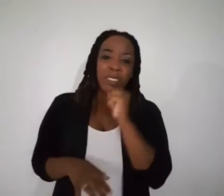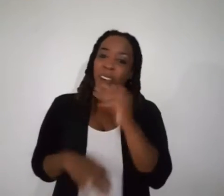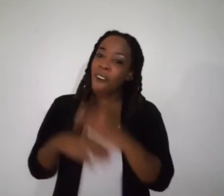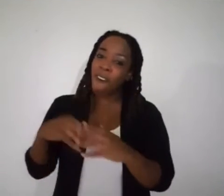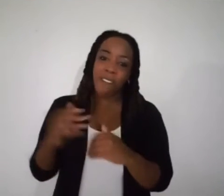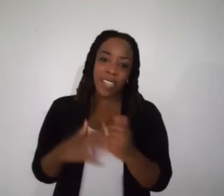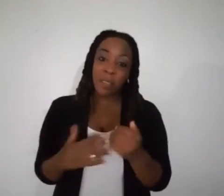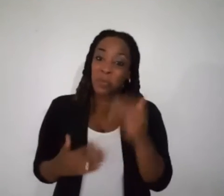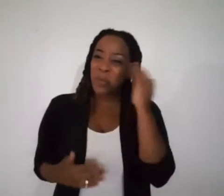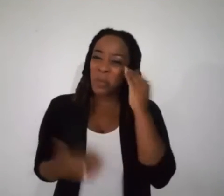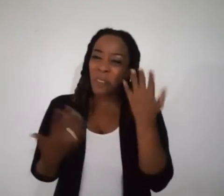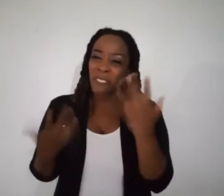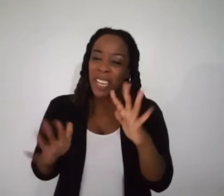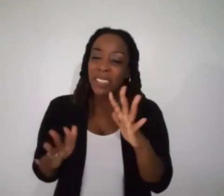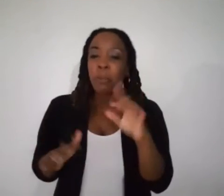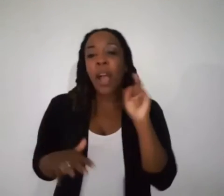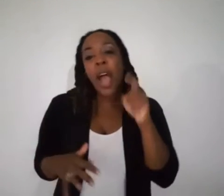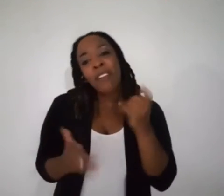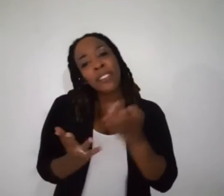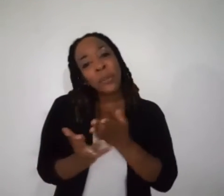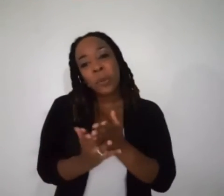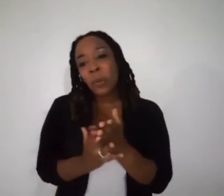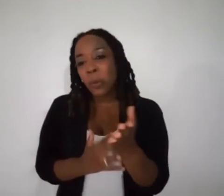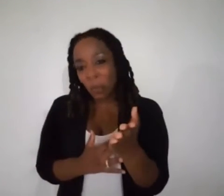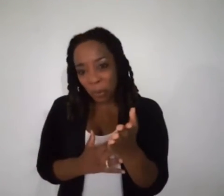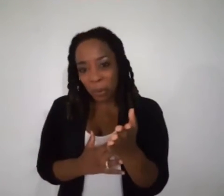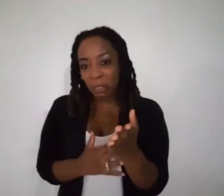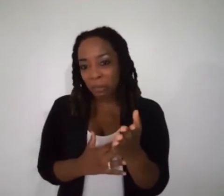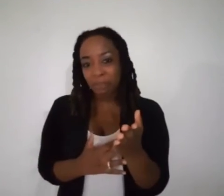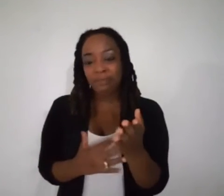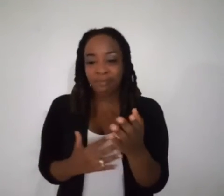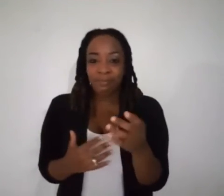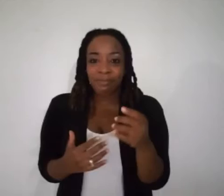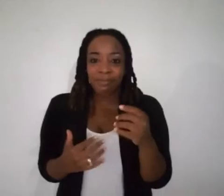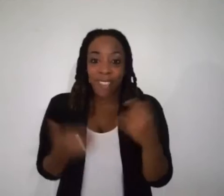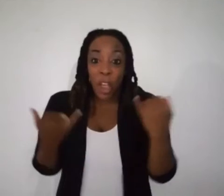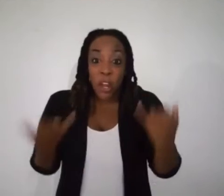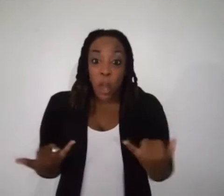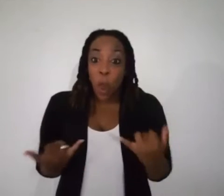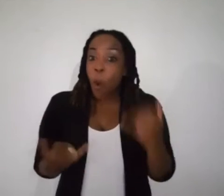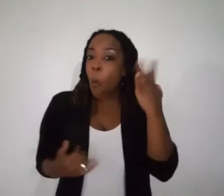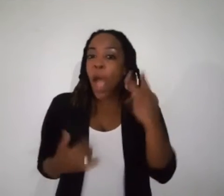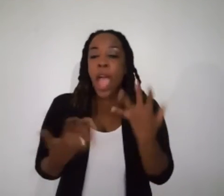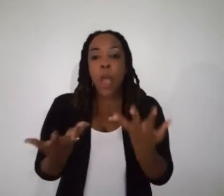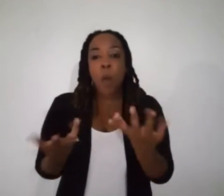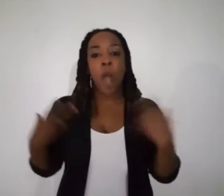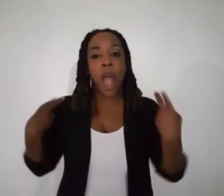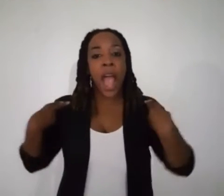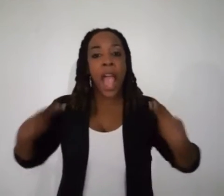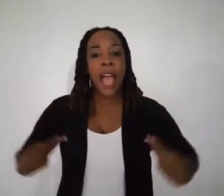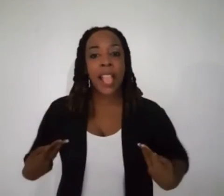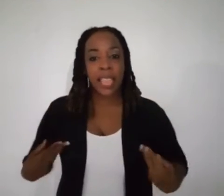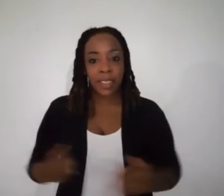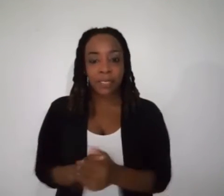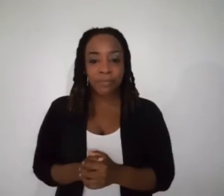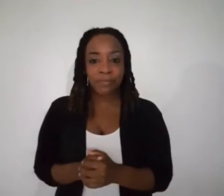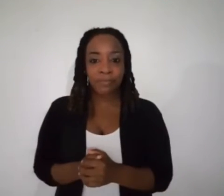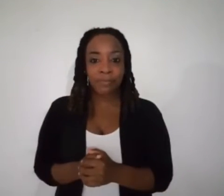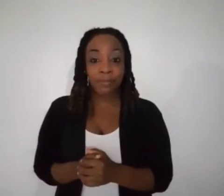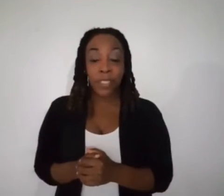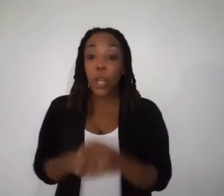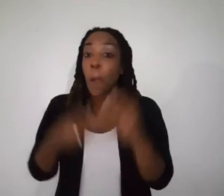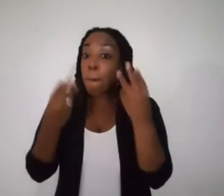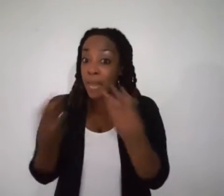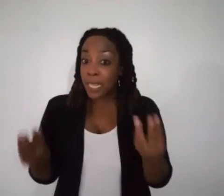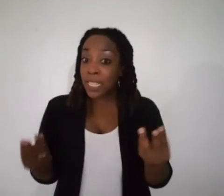that we have to go through this discomfort because we want to stay healthy. So think about the material that you're getting the mask made